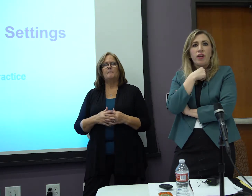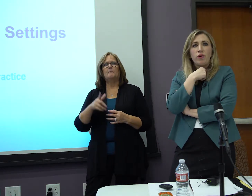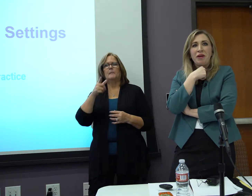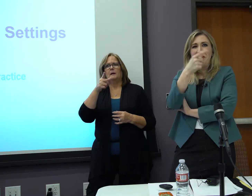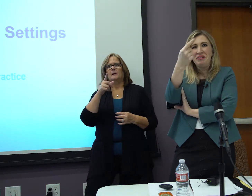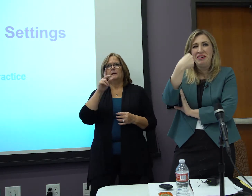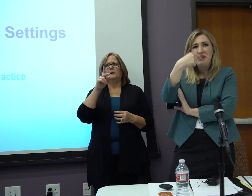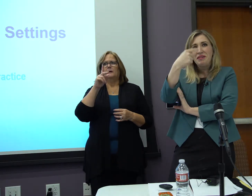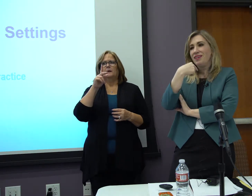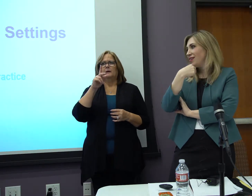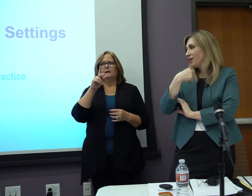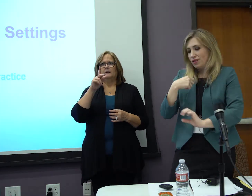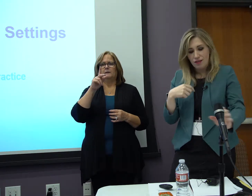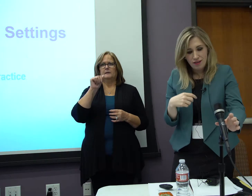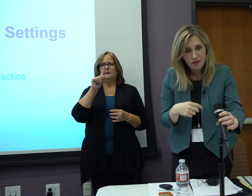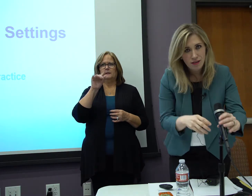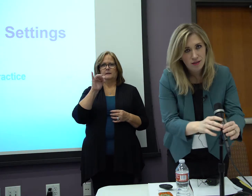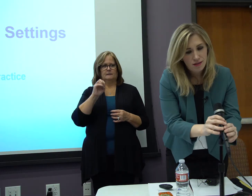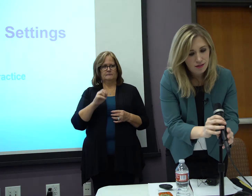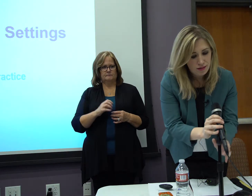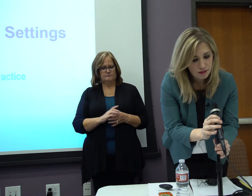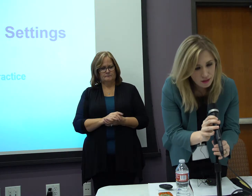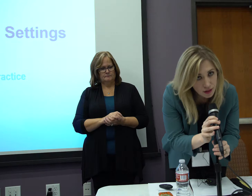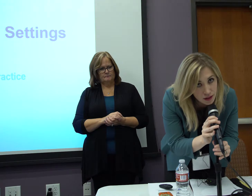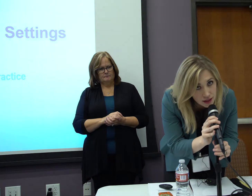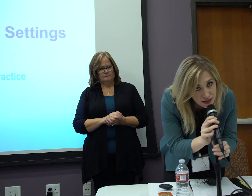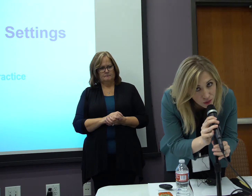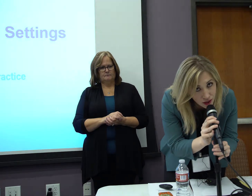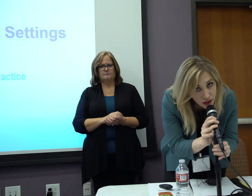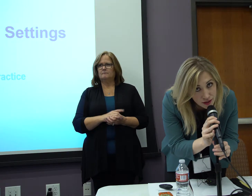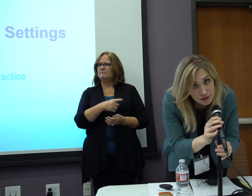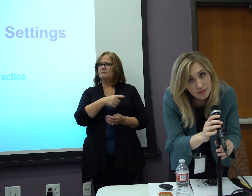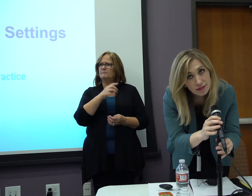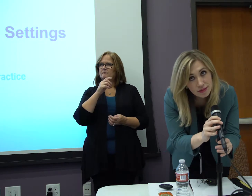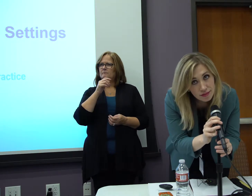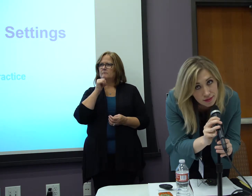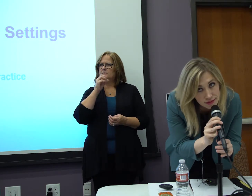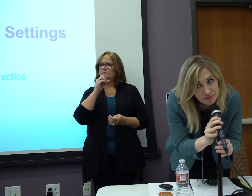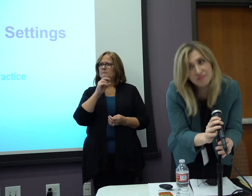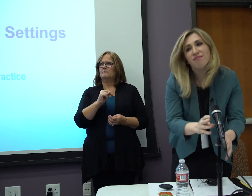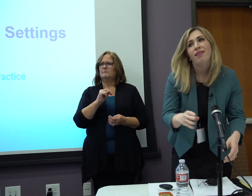Sorry, Katie, will you? Well, you have that one. Is that one on? Is this one on?